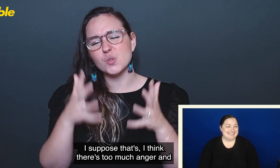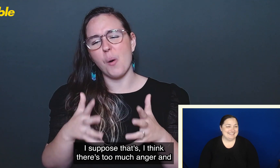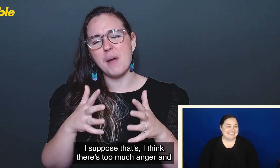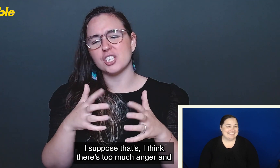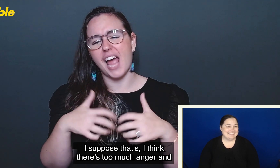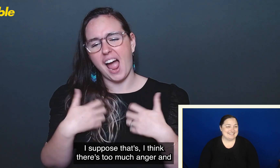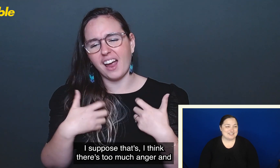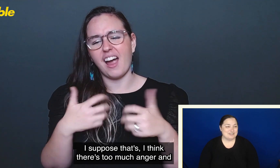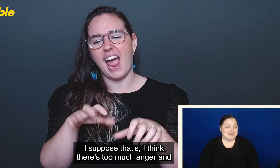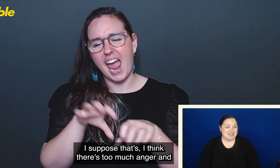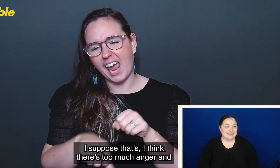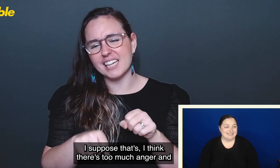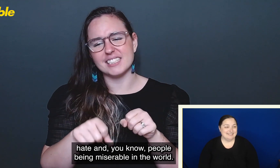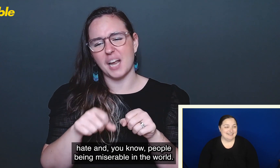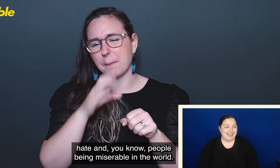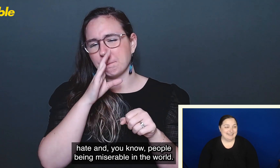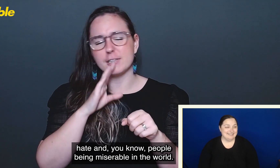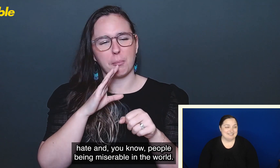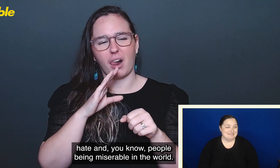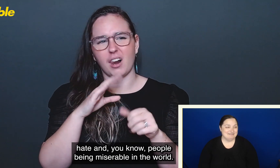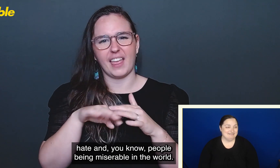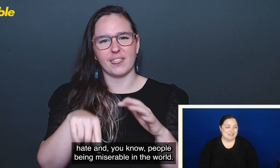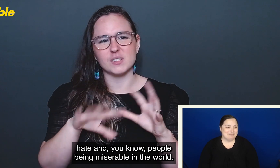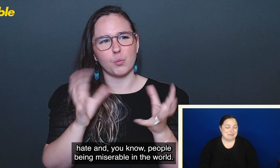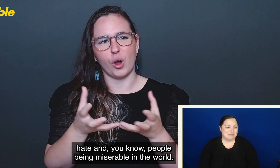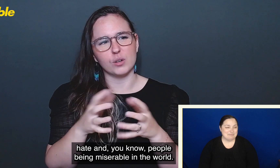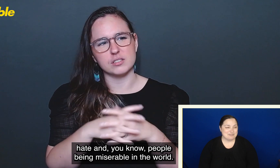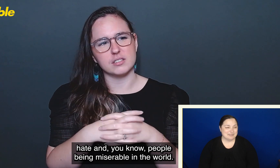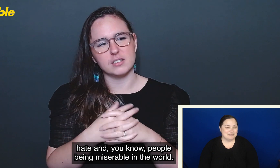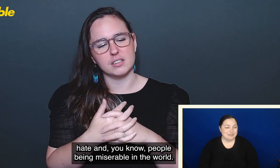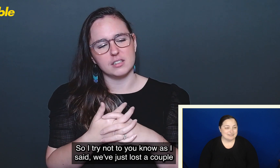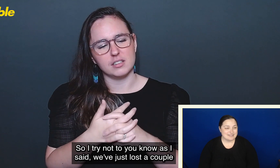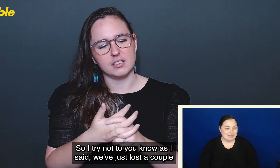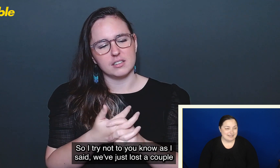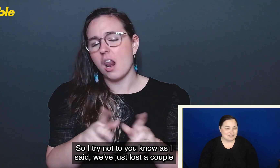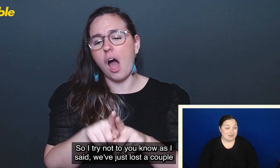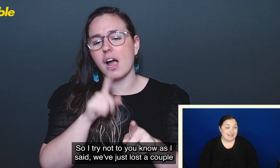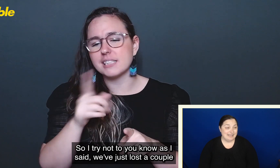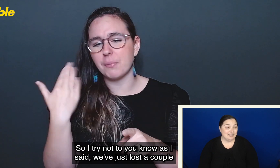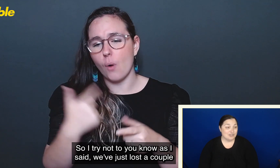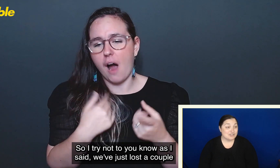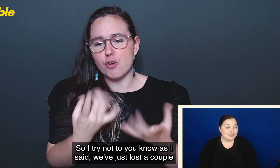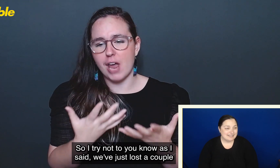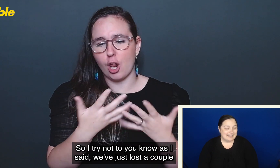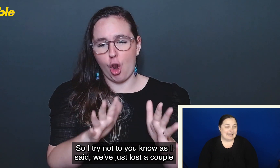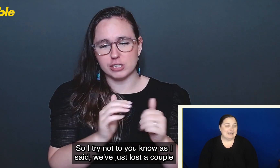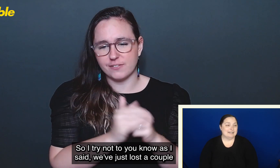I think there's too much anger and hate and, people being miserable in the world. So I try not